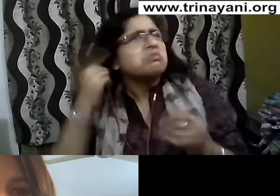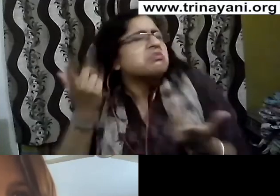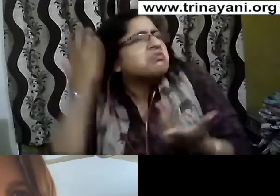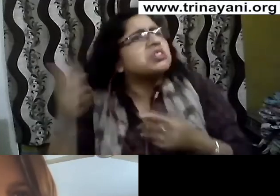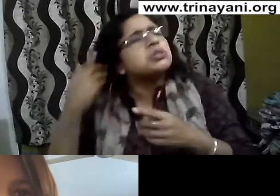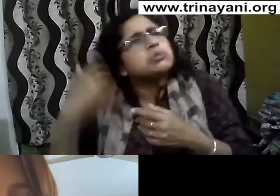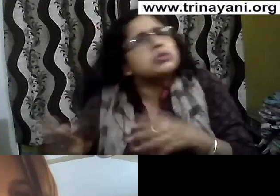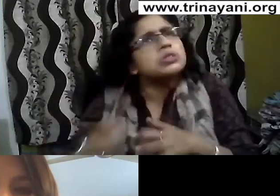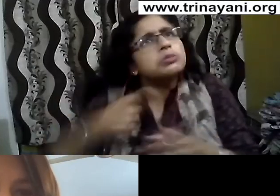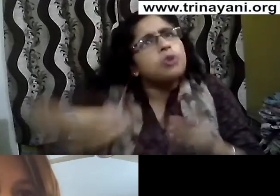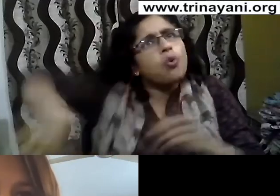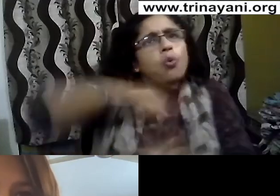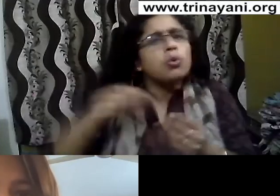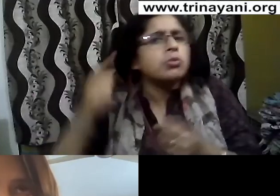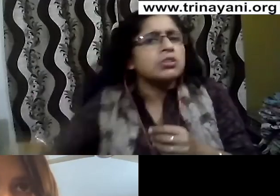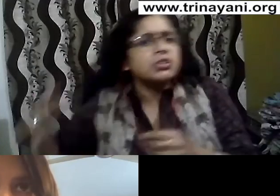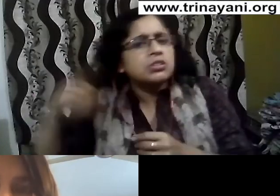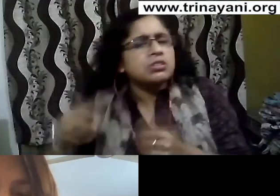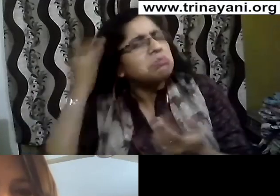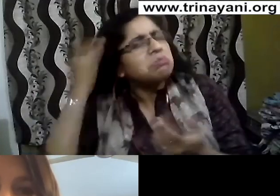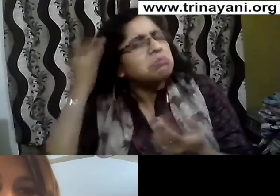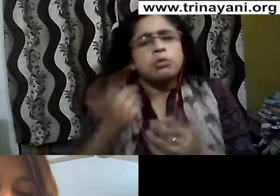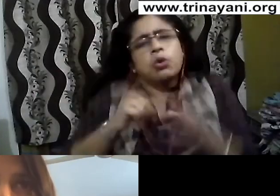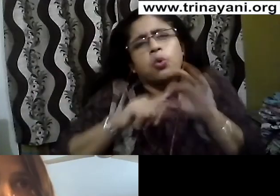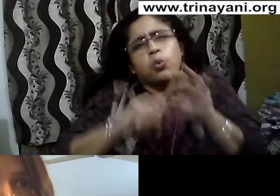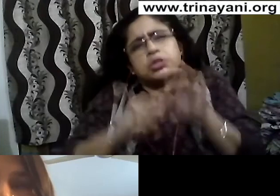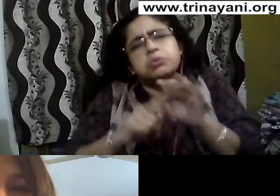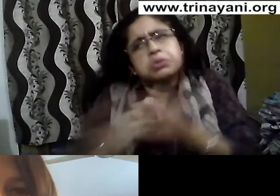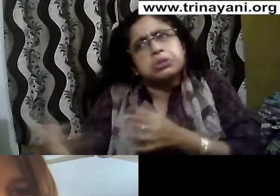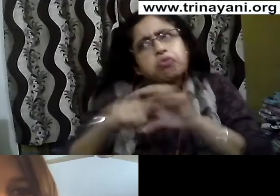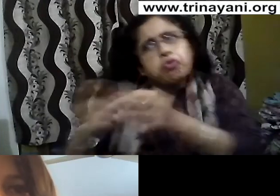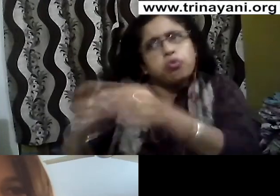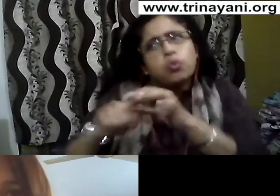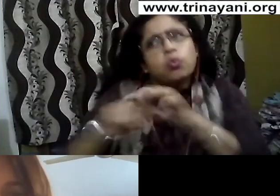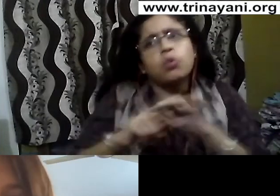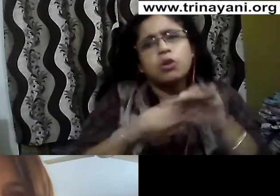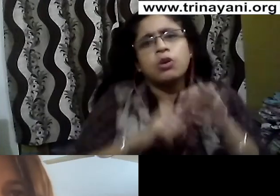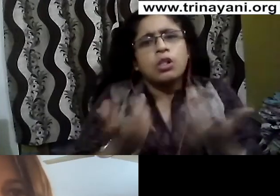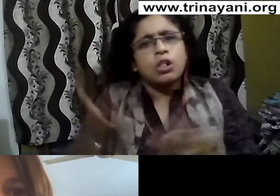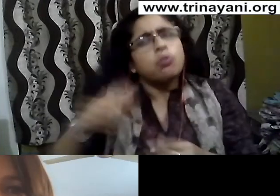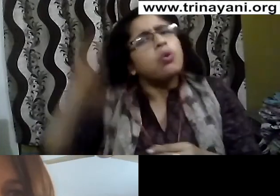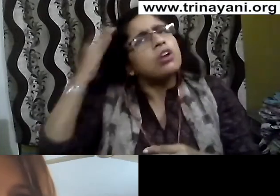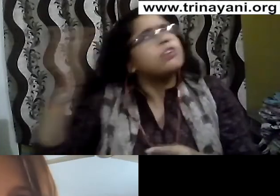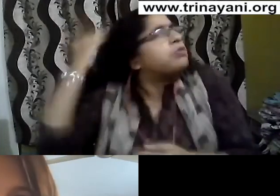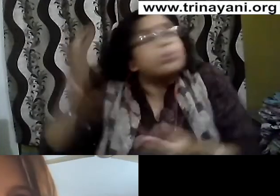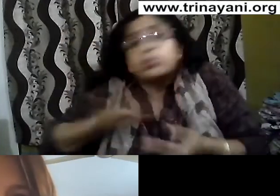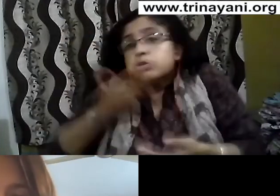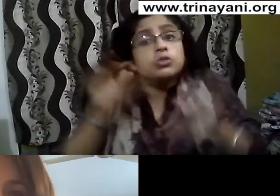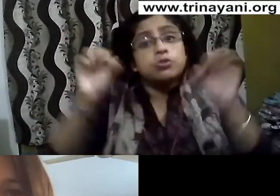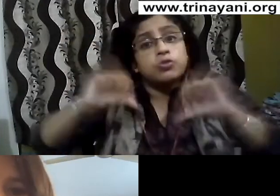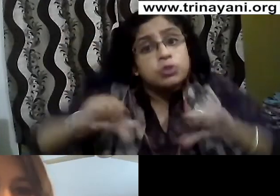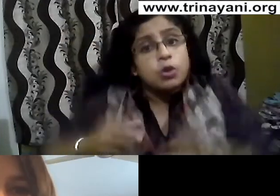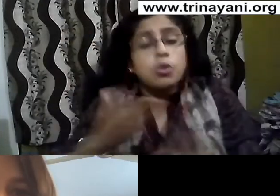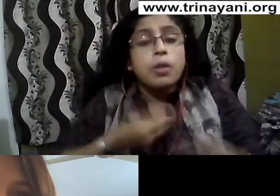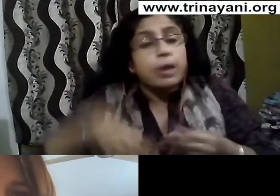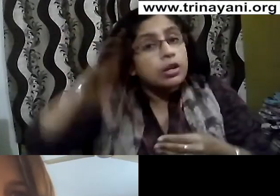entire community, of course, unconsciously. It didn't even hit me. Firstly, why was this not taught to us? Like, I've done my digital marketing course,